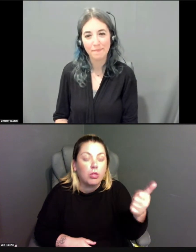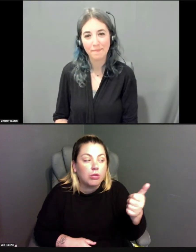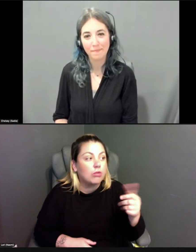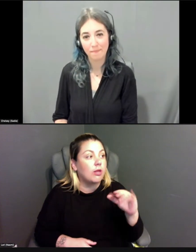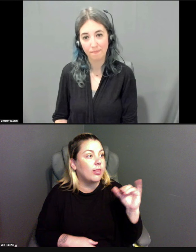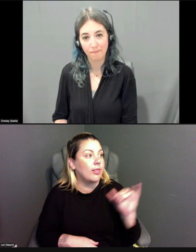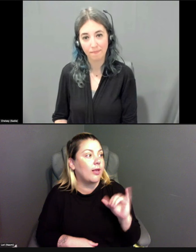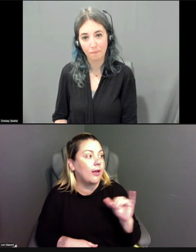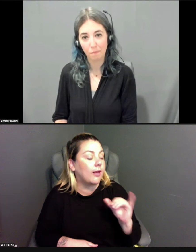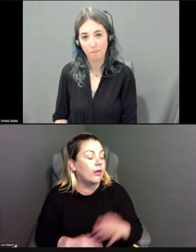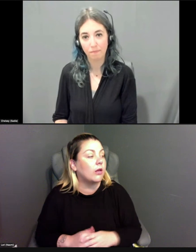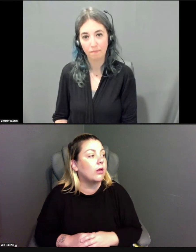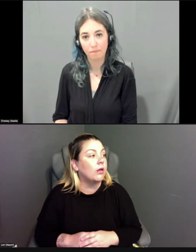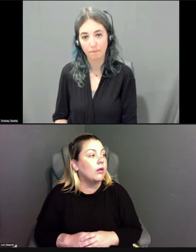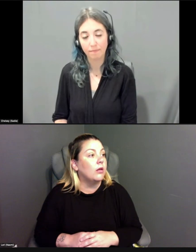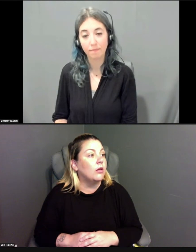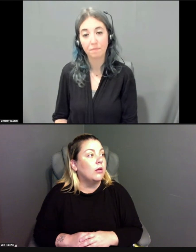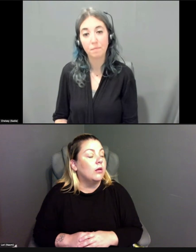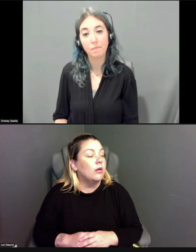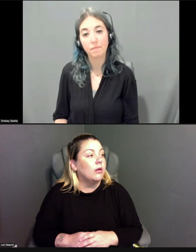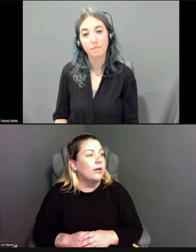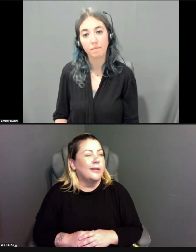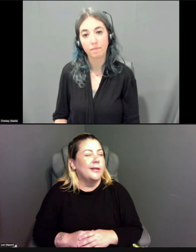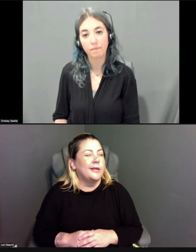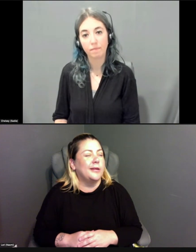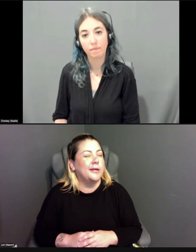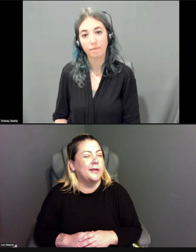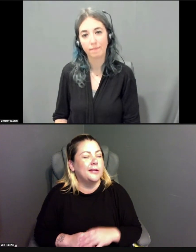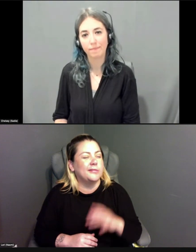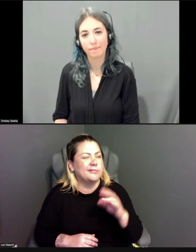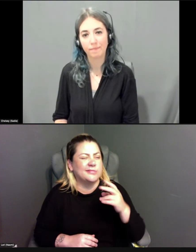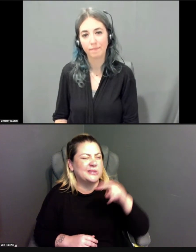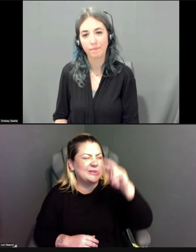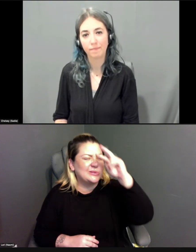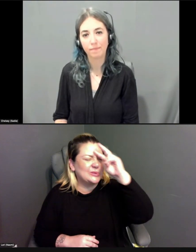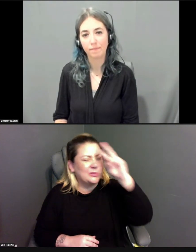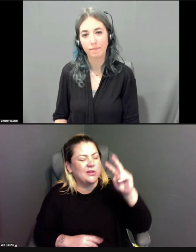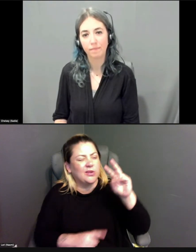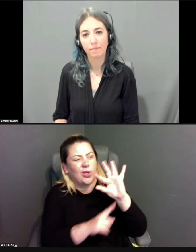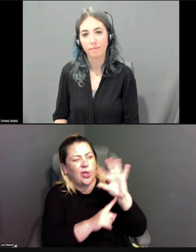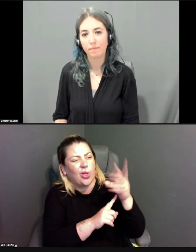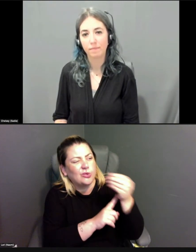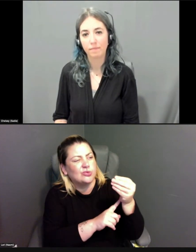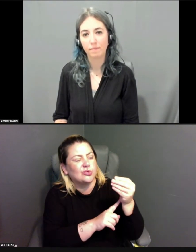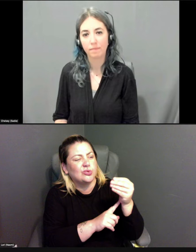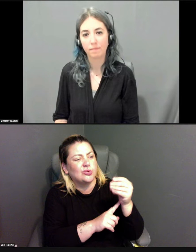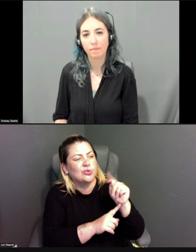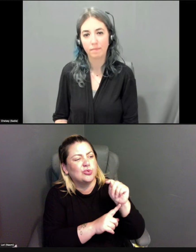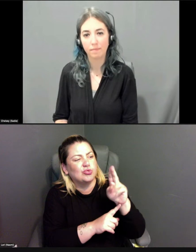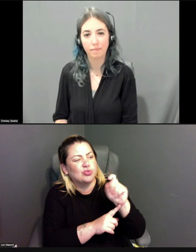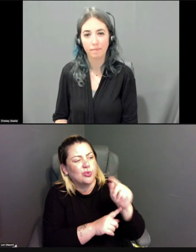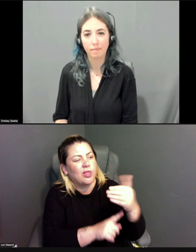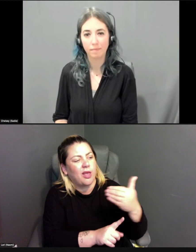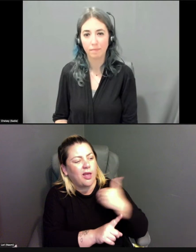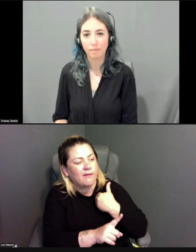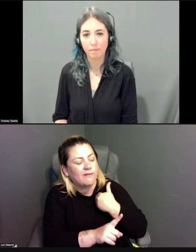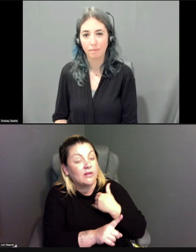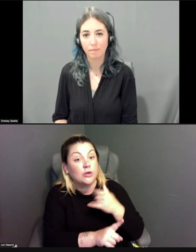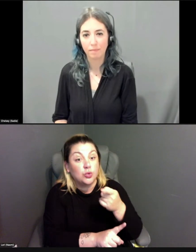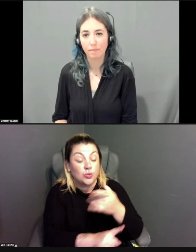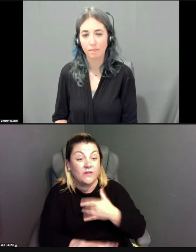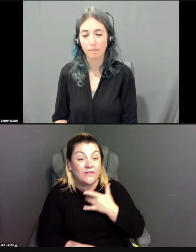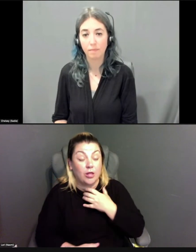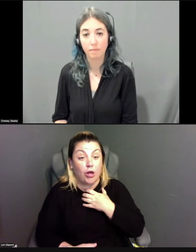things like, there's a real stupid diet culture truism out there, basically, that like if you feel hungry,